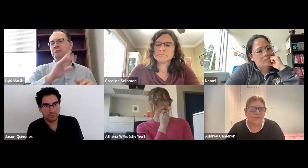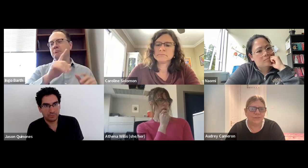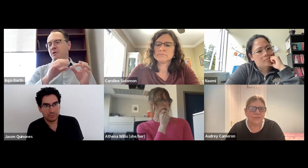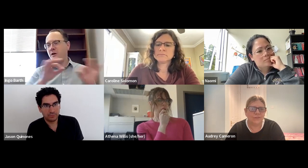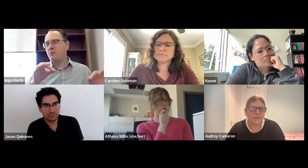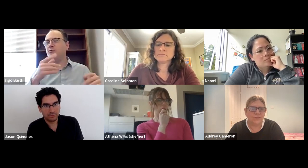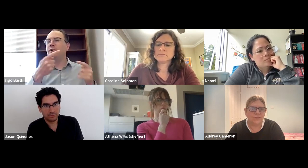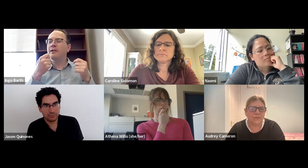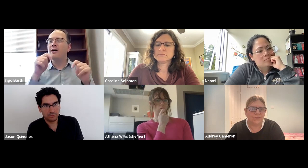presentations.